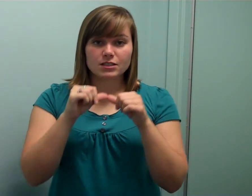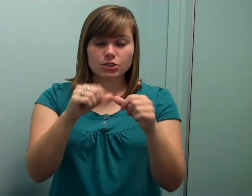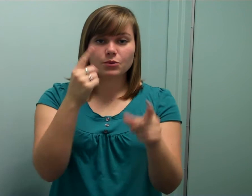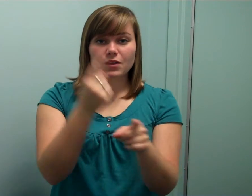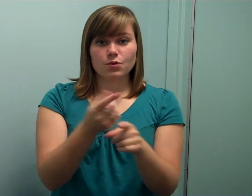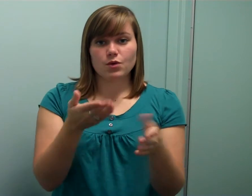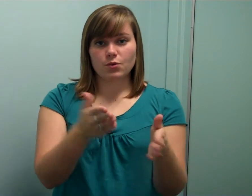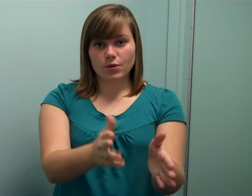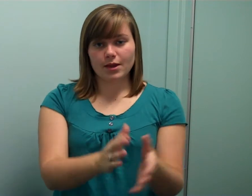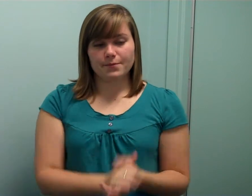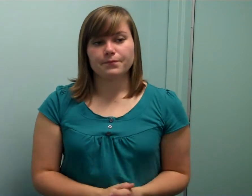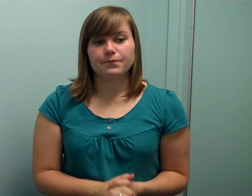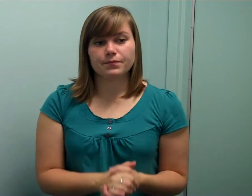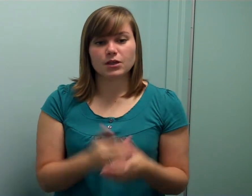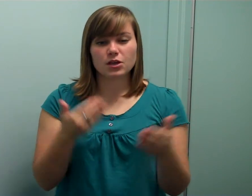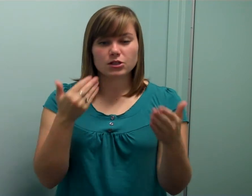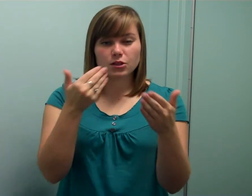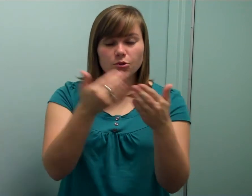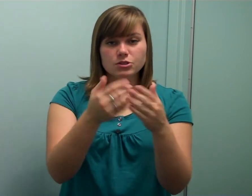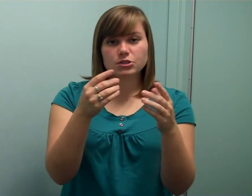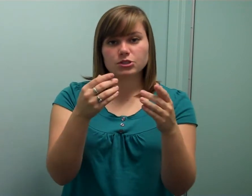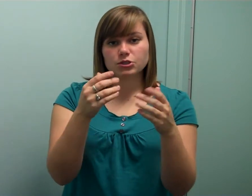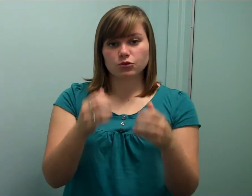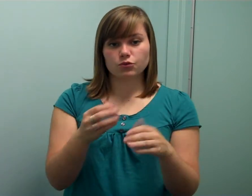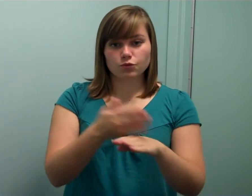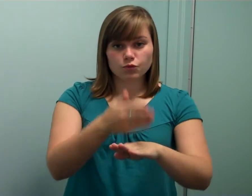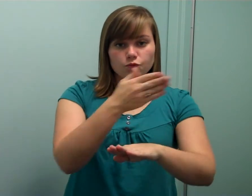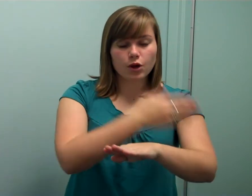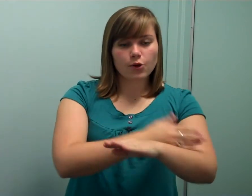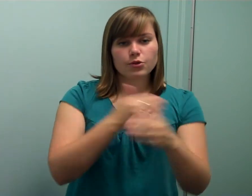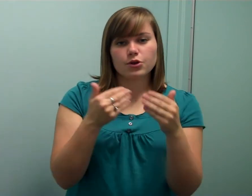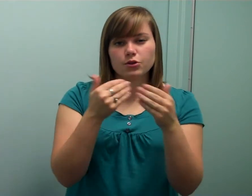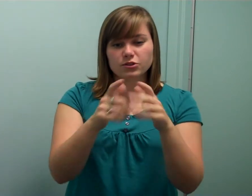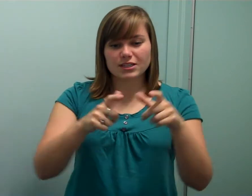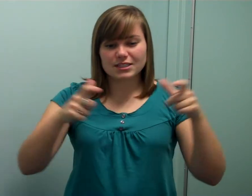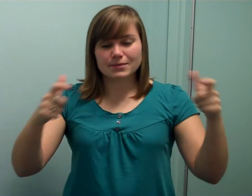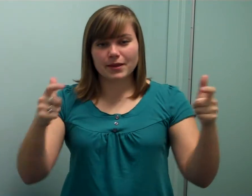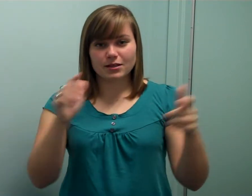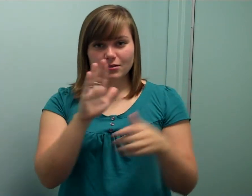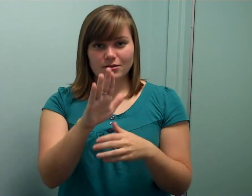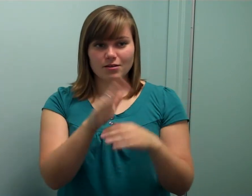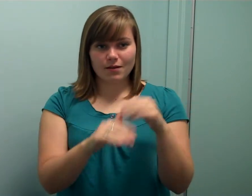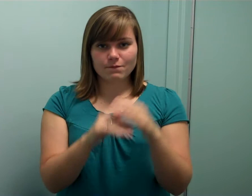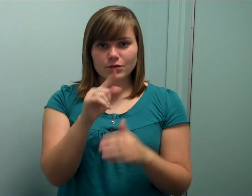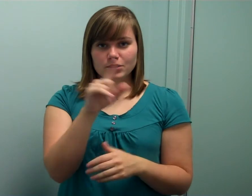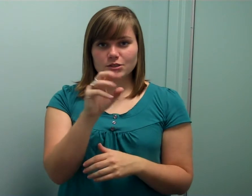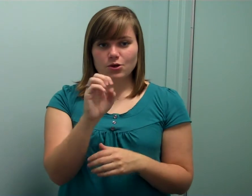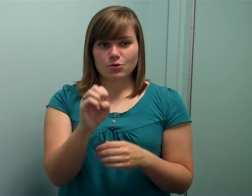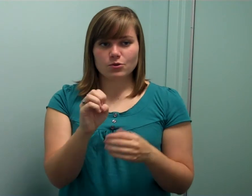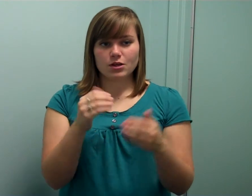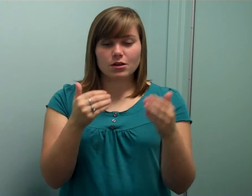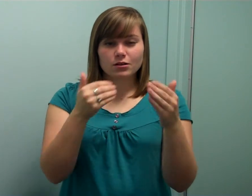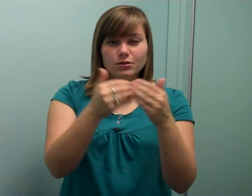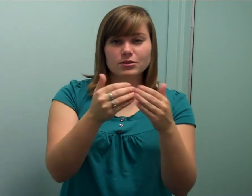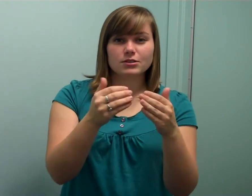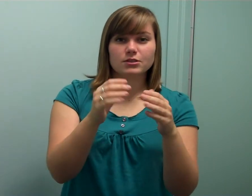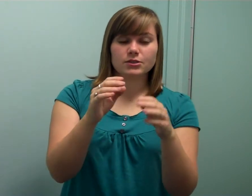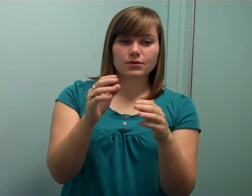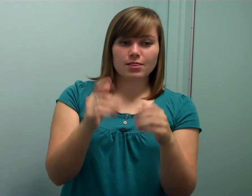direction, towards growth, towards expanding your comfort zone, towards living fully. If